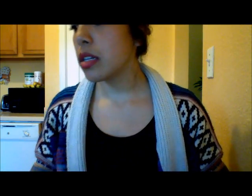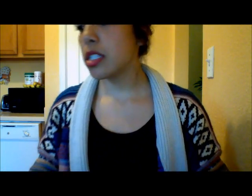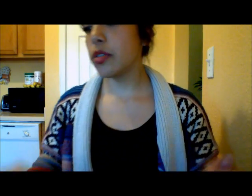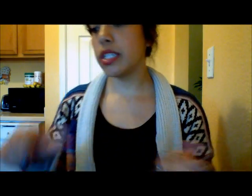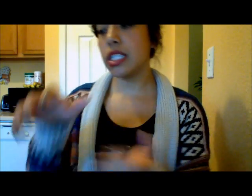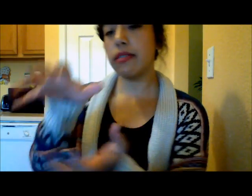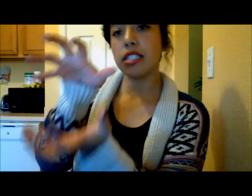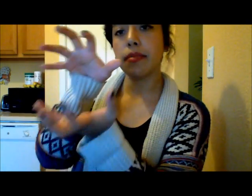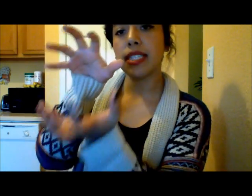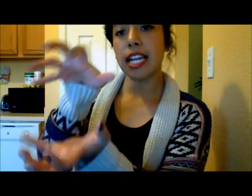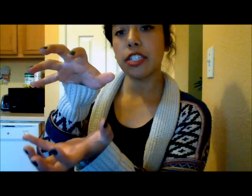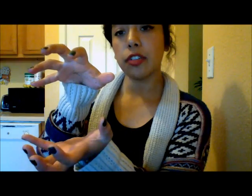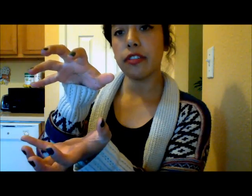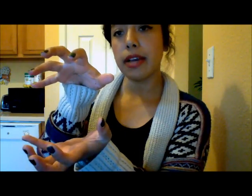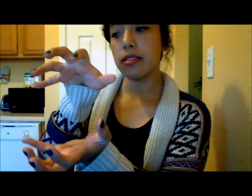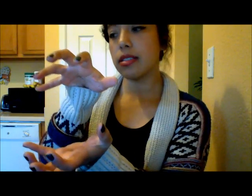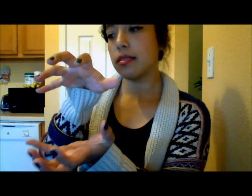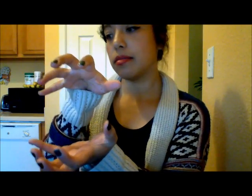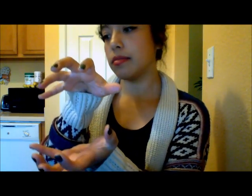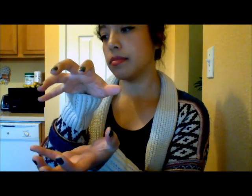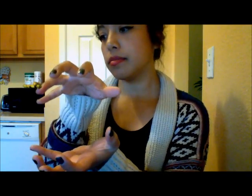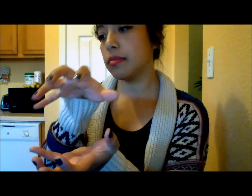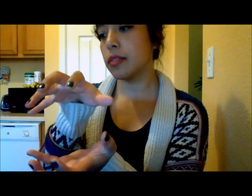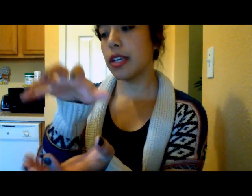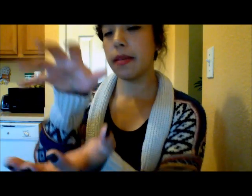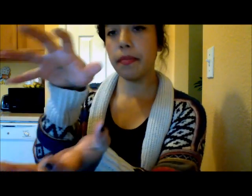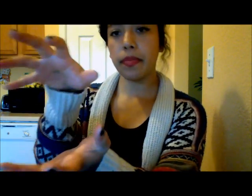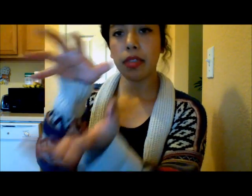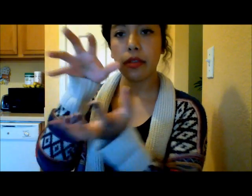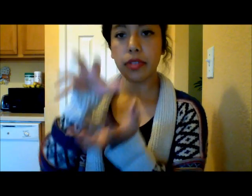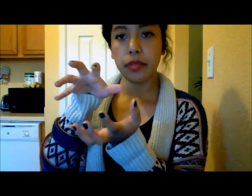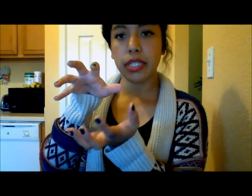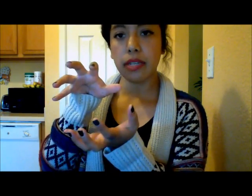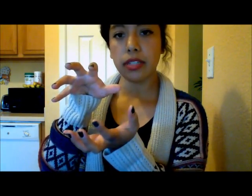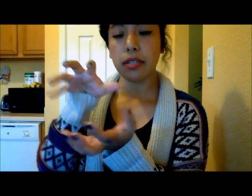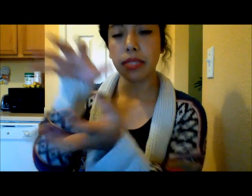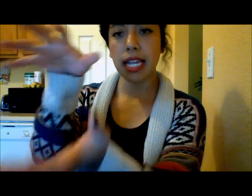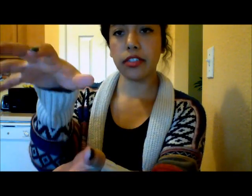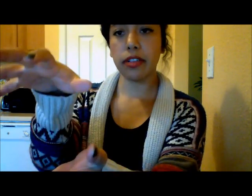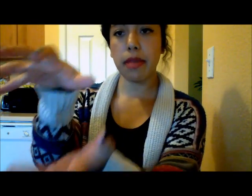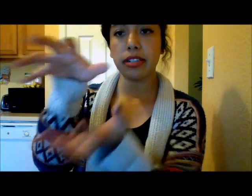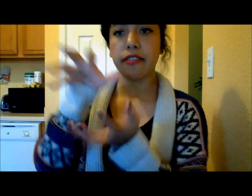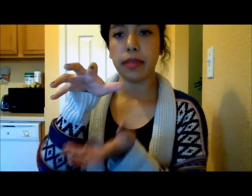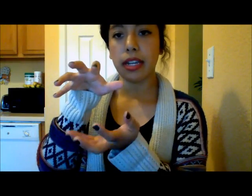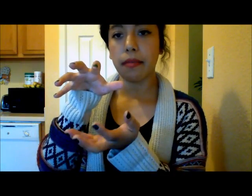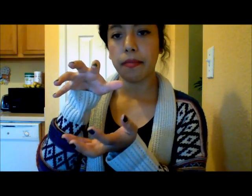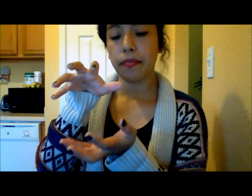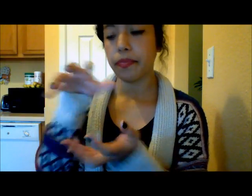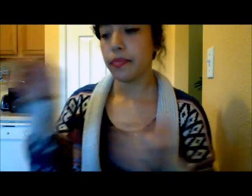To receive a substantial amount. Okay? To receive a substantial amount of money.